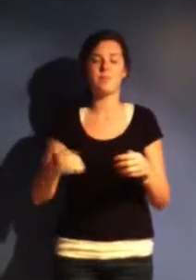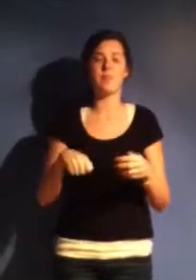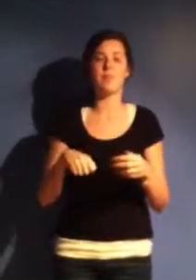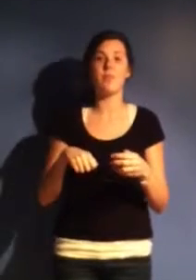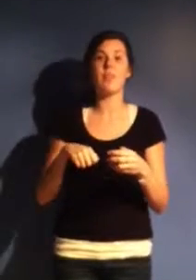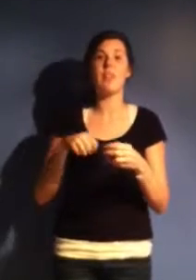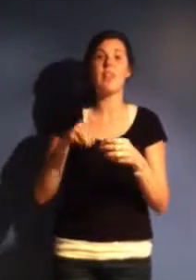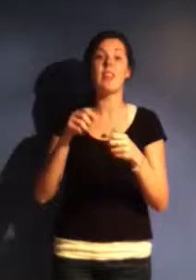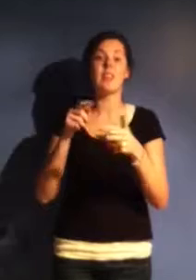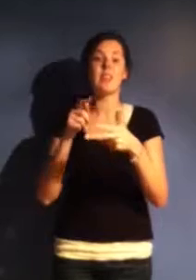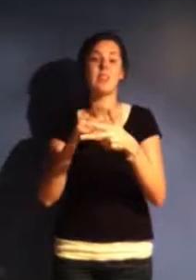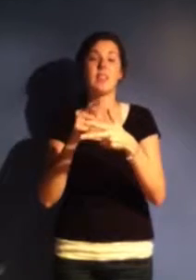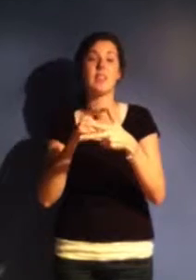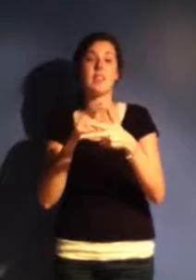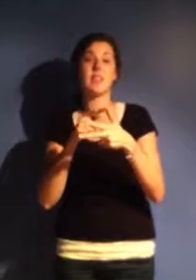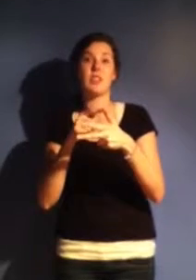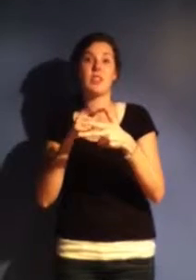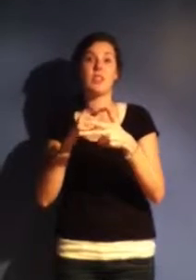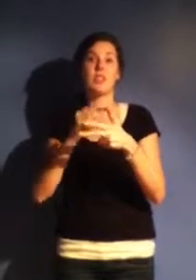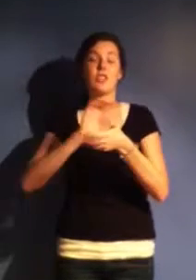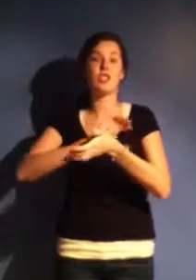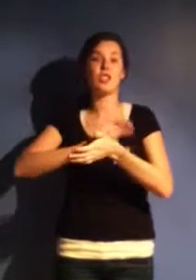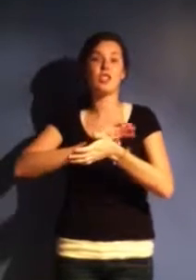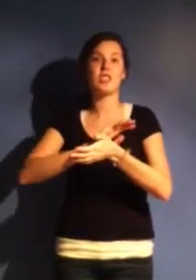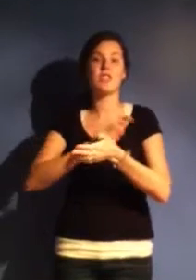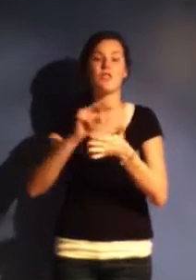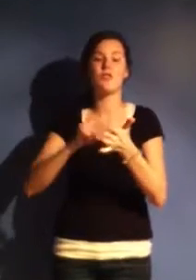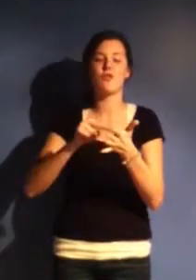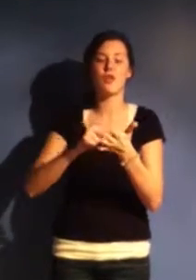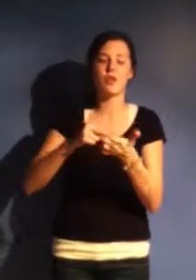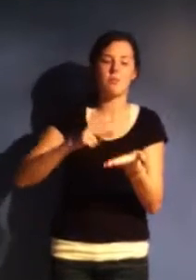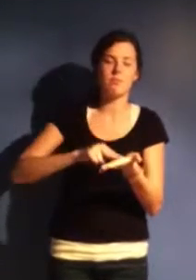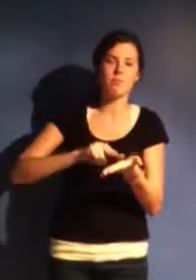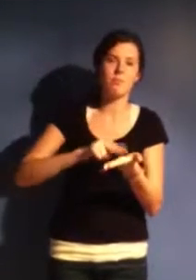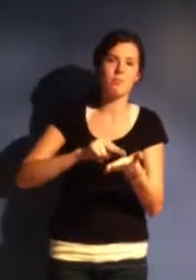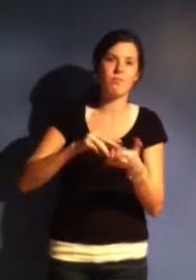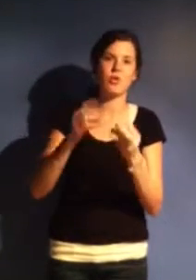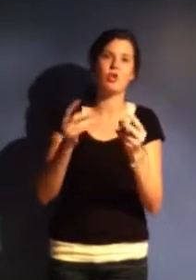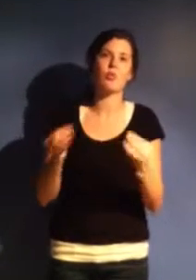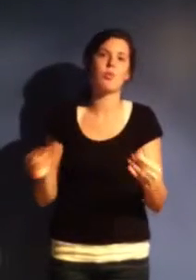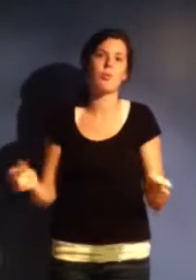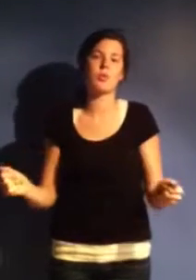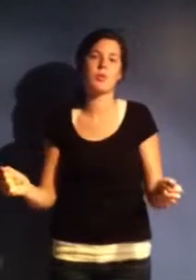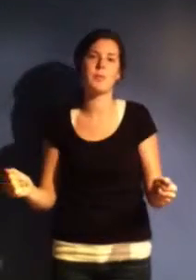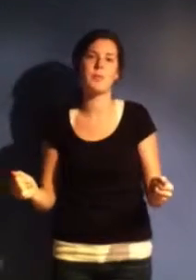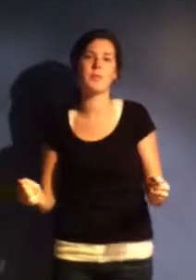then after you've added the 1 cup of feta cheese and the 4 beaten eggs, you will need to